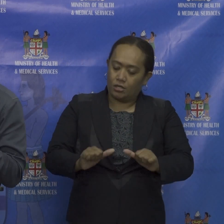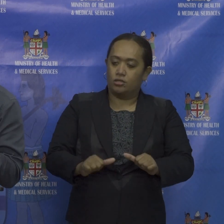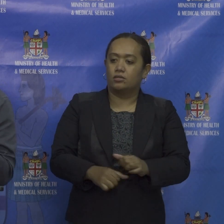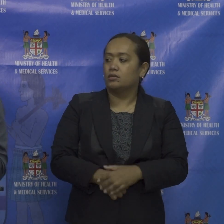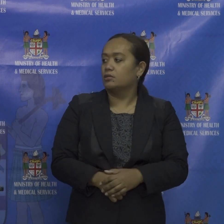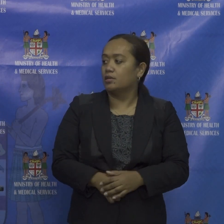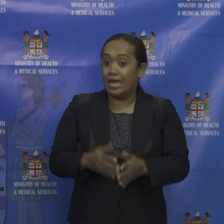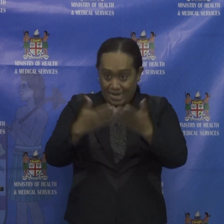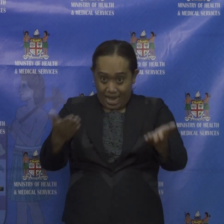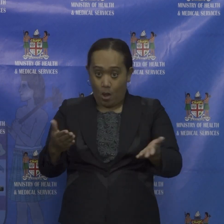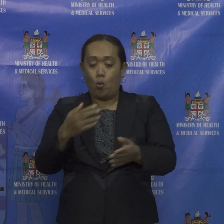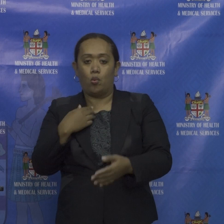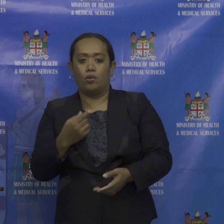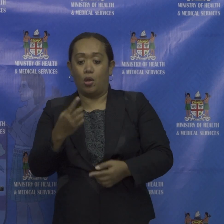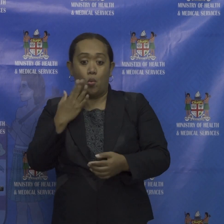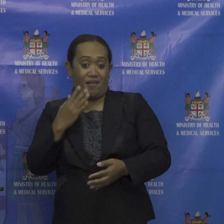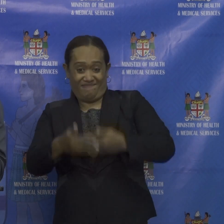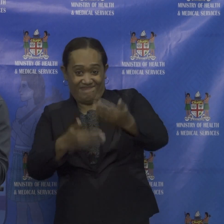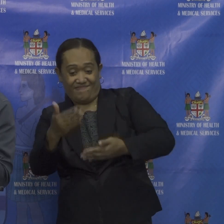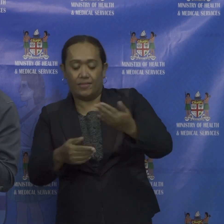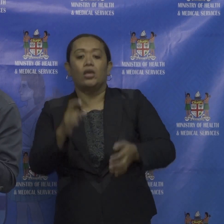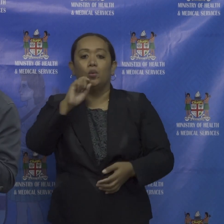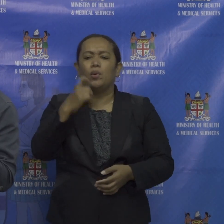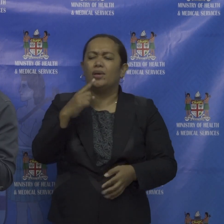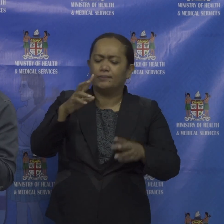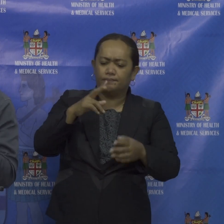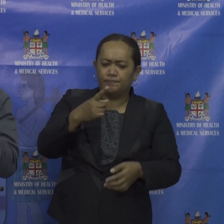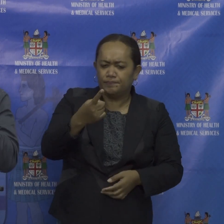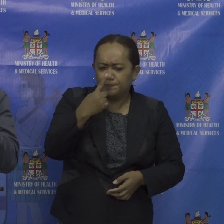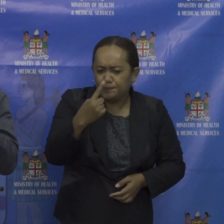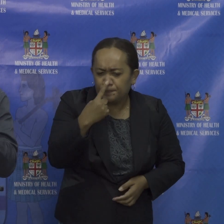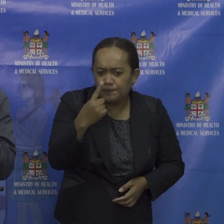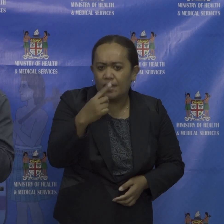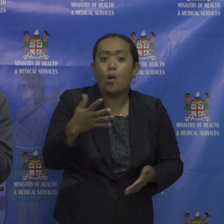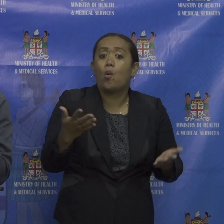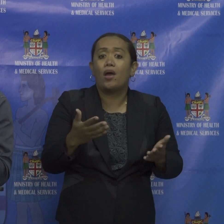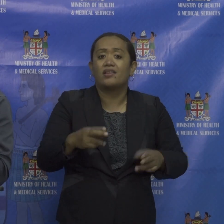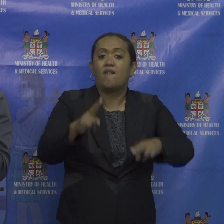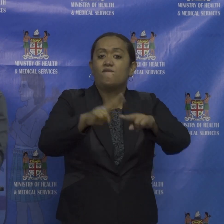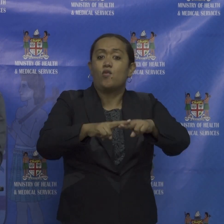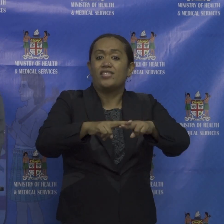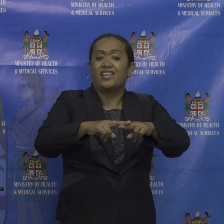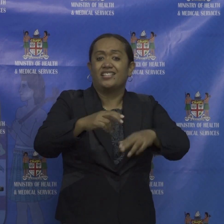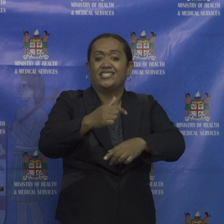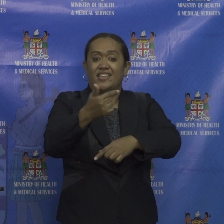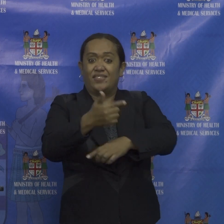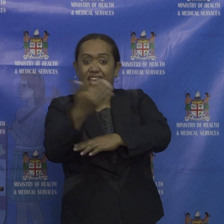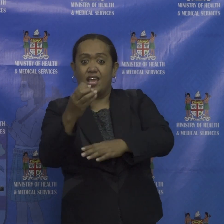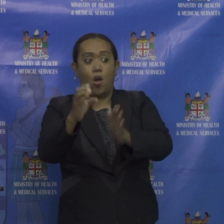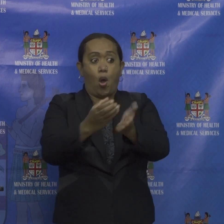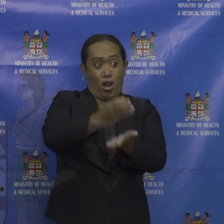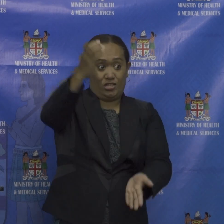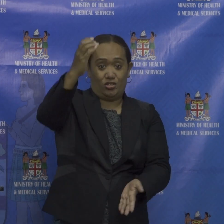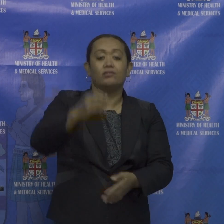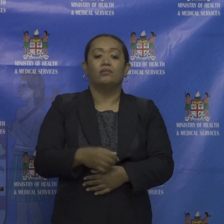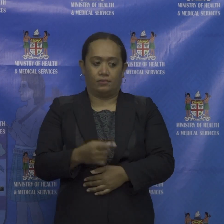as we speak, there's a group of people who are going to scope out Fulton College and see what's our ability to convert that into